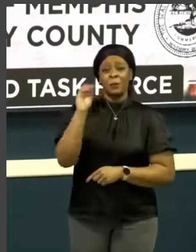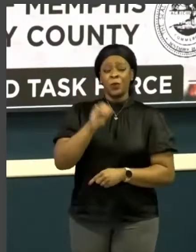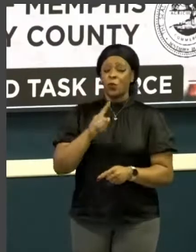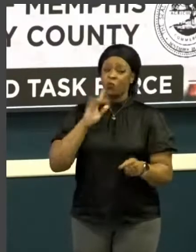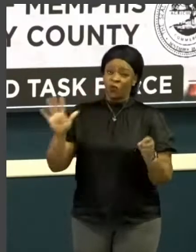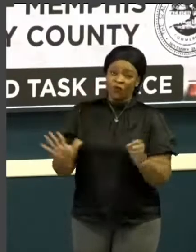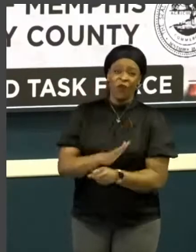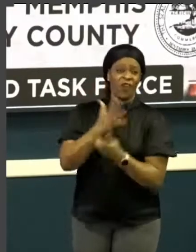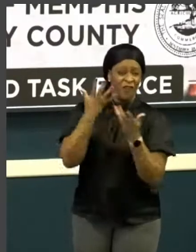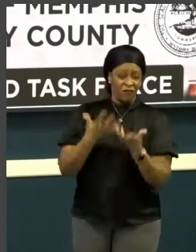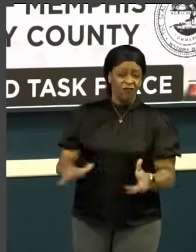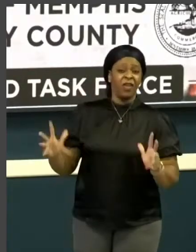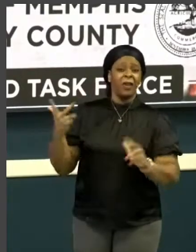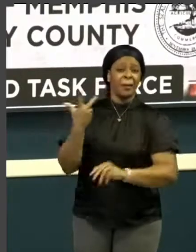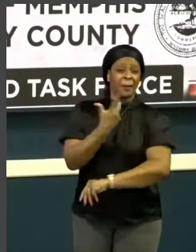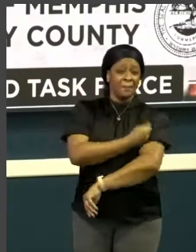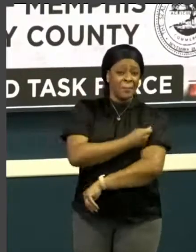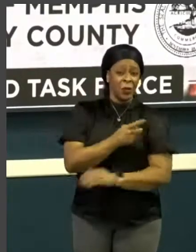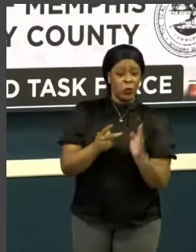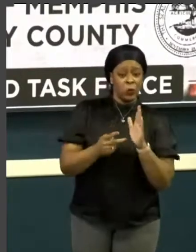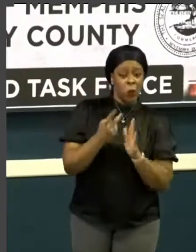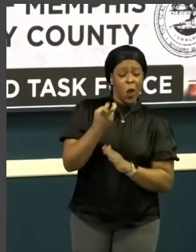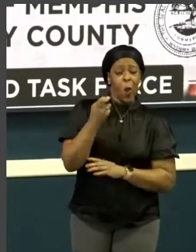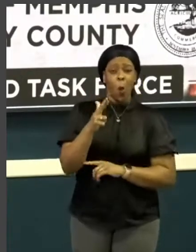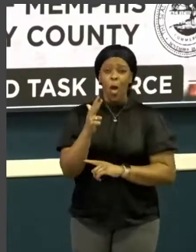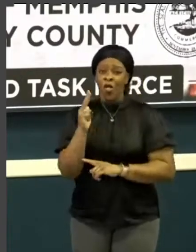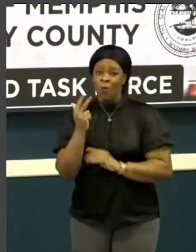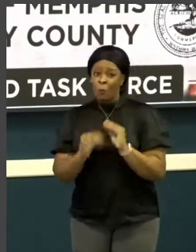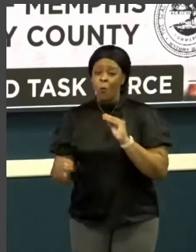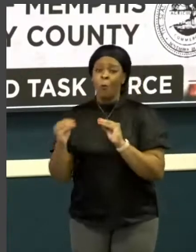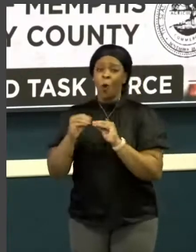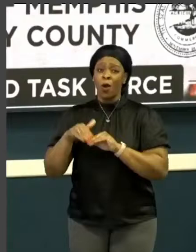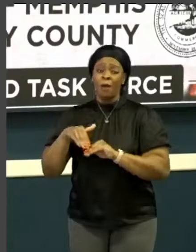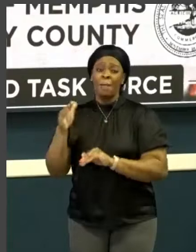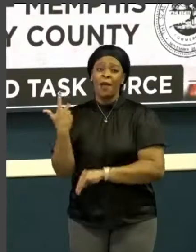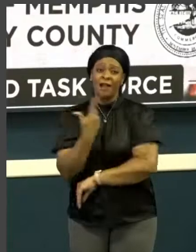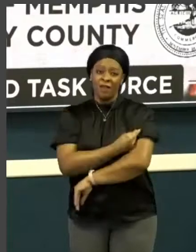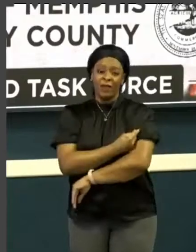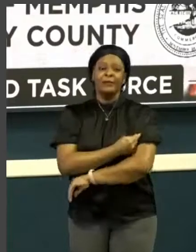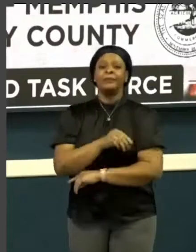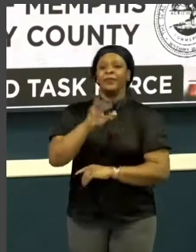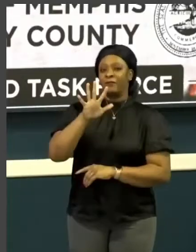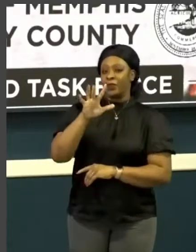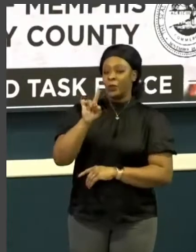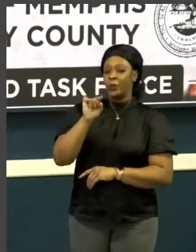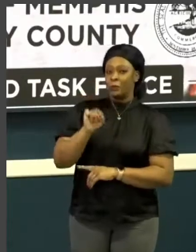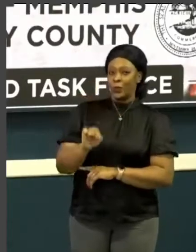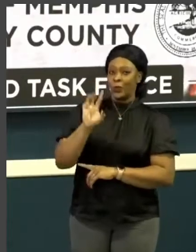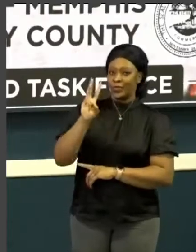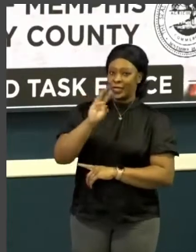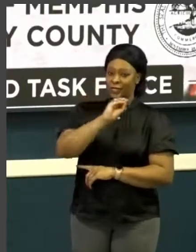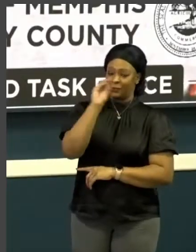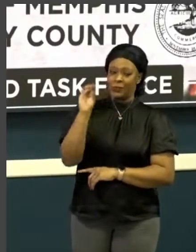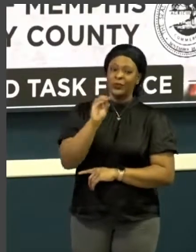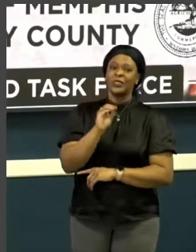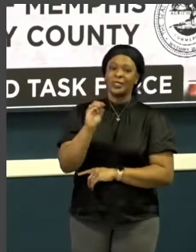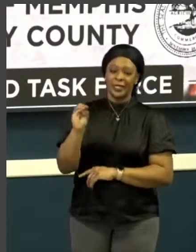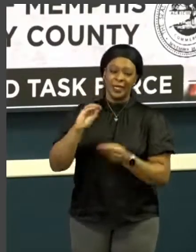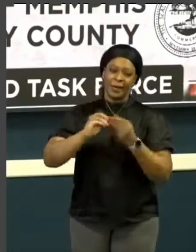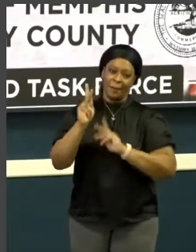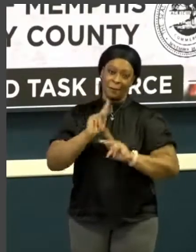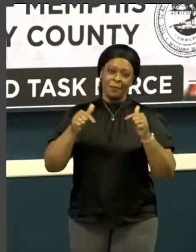fully vaccinated, having completed the series of 2 doses or more, is 51.6%